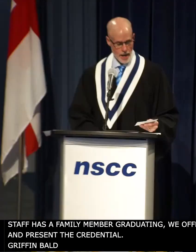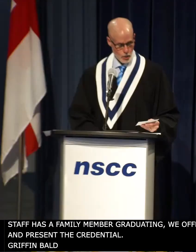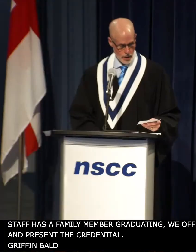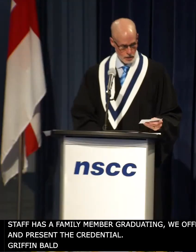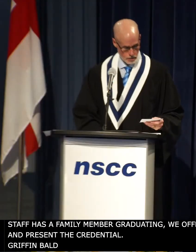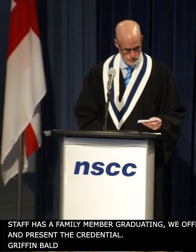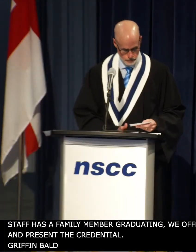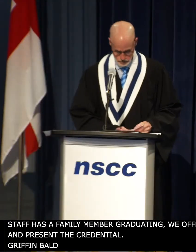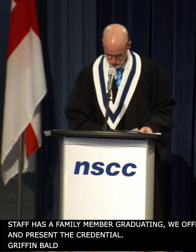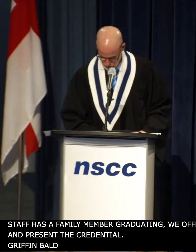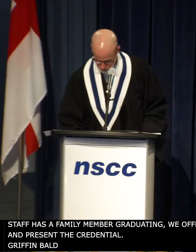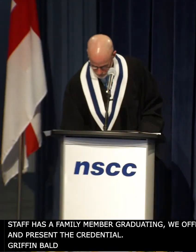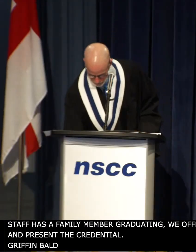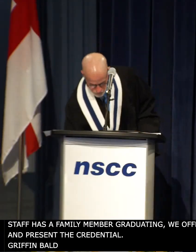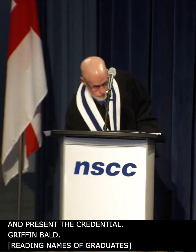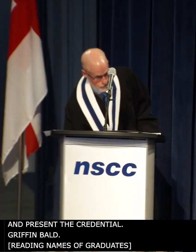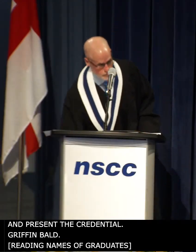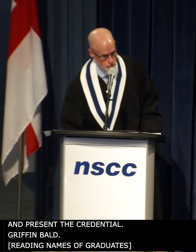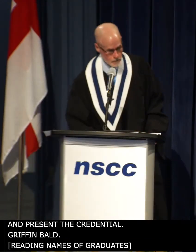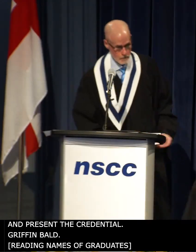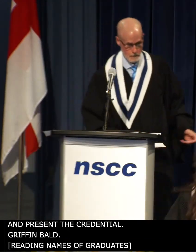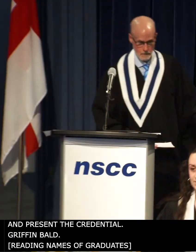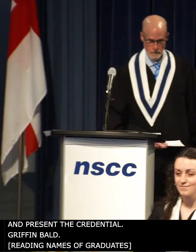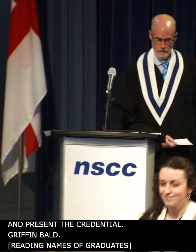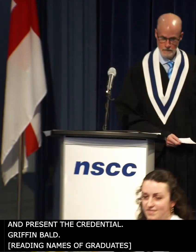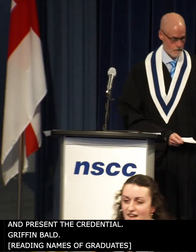Courtney Blackwell.